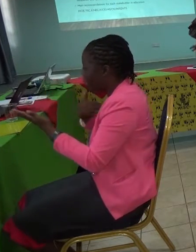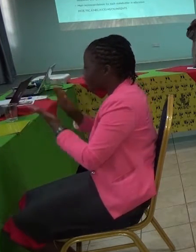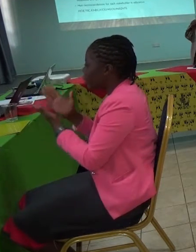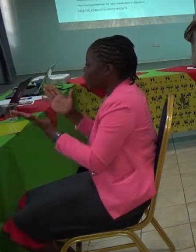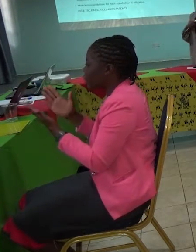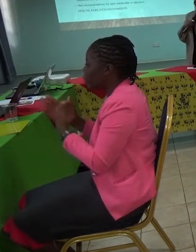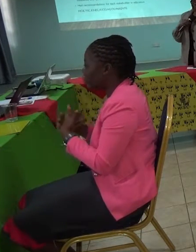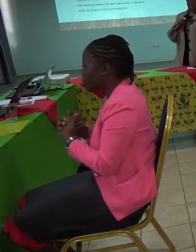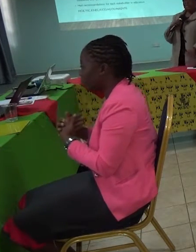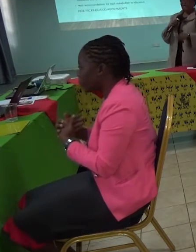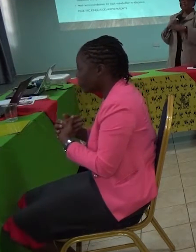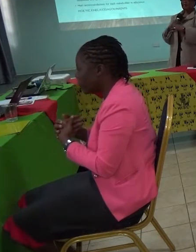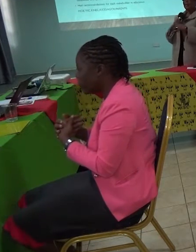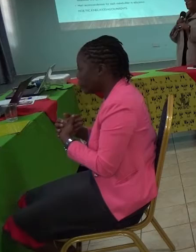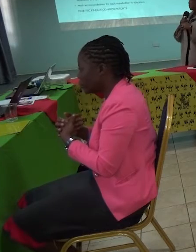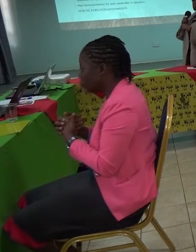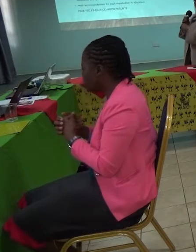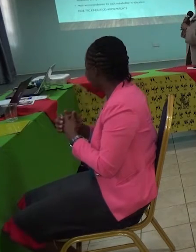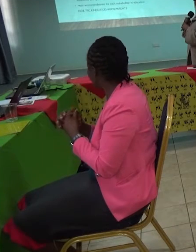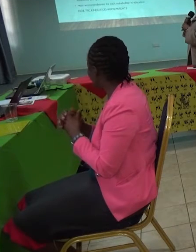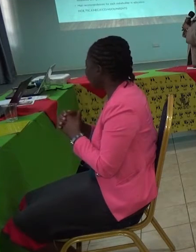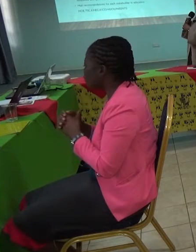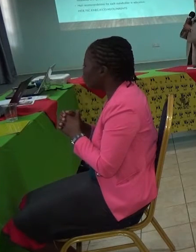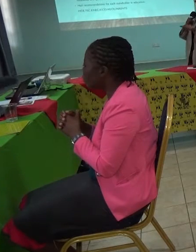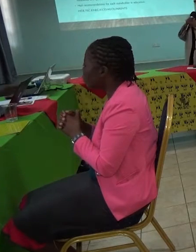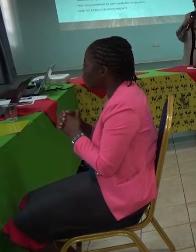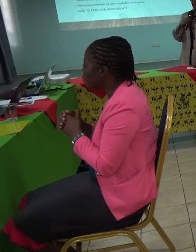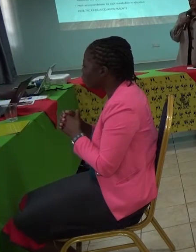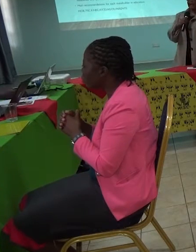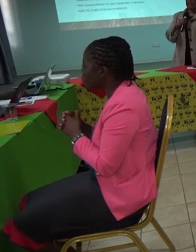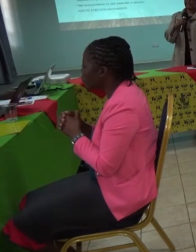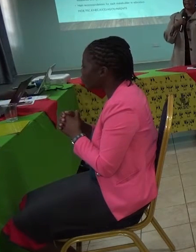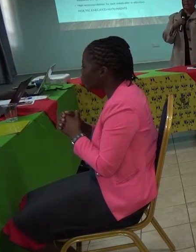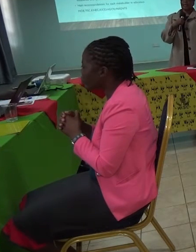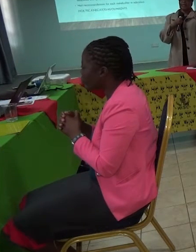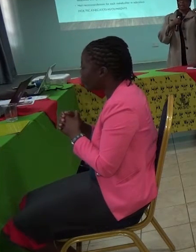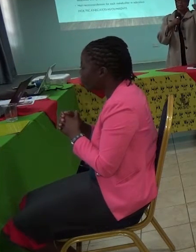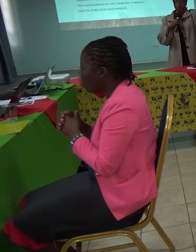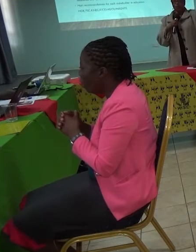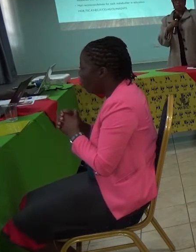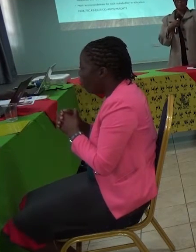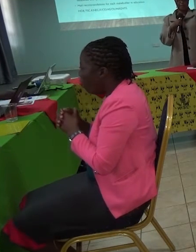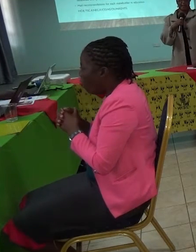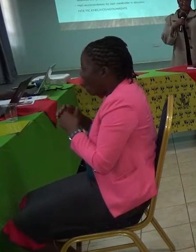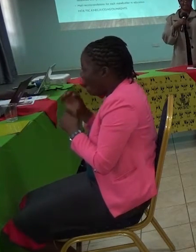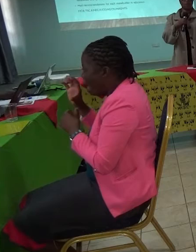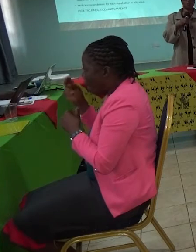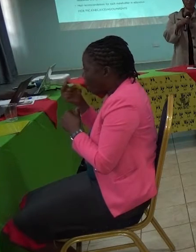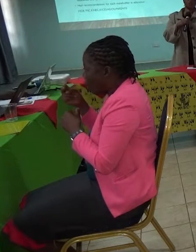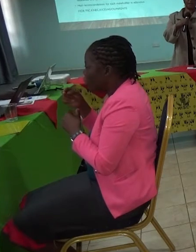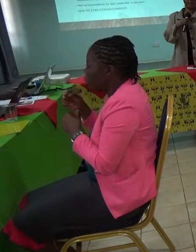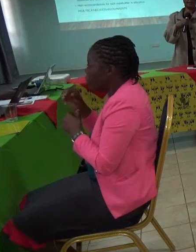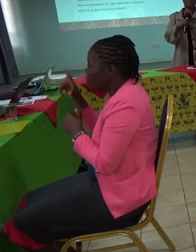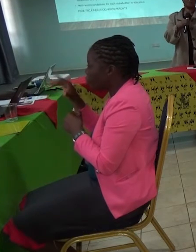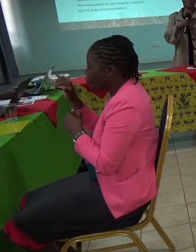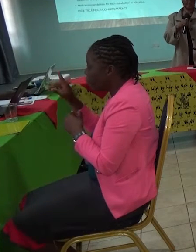This particular survey of 2018 has recommendations for everybody. So what I would say is, before you leave this place, ensure that